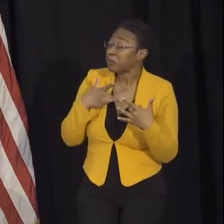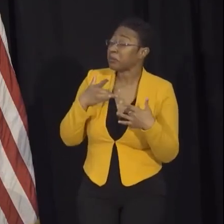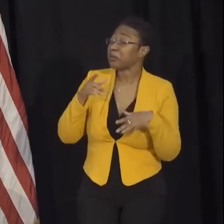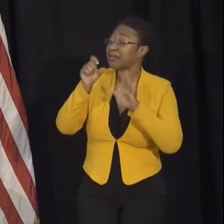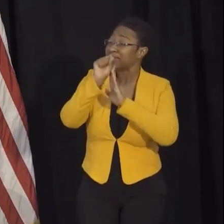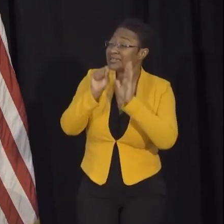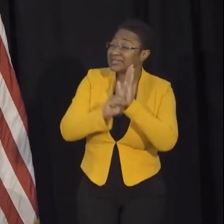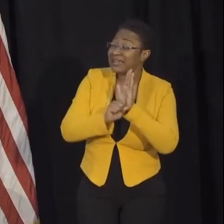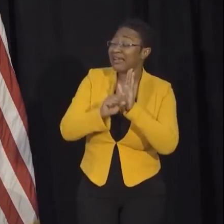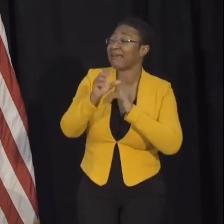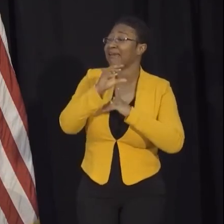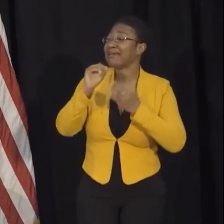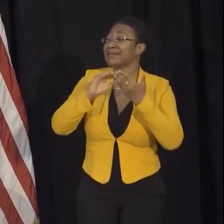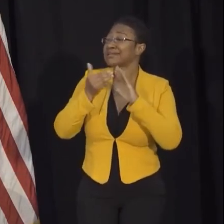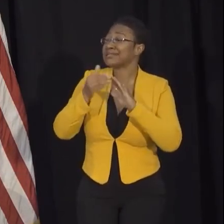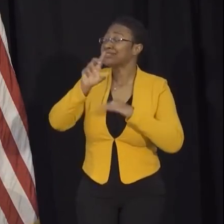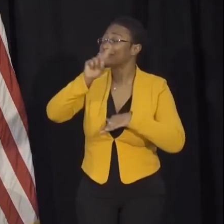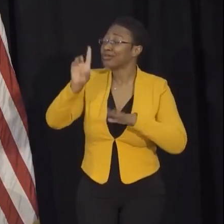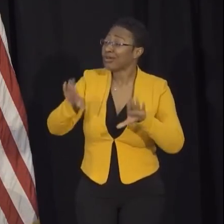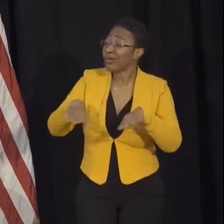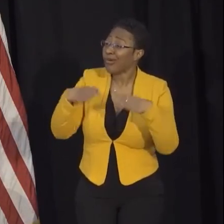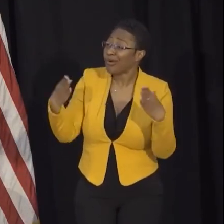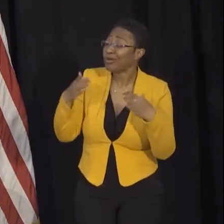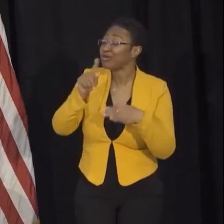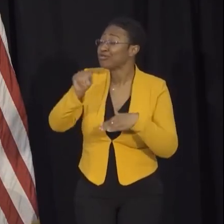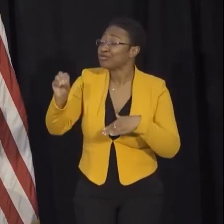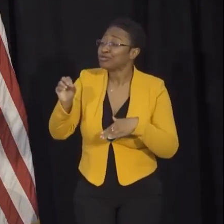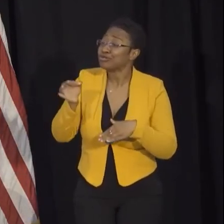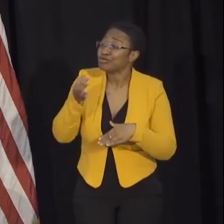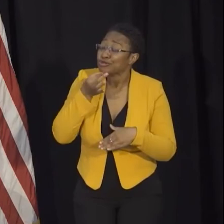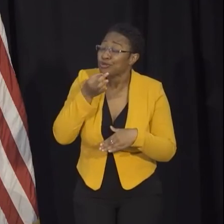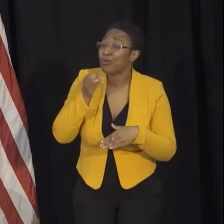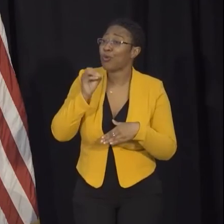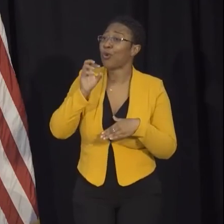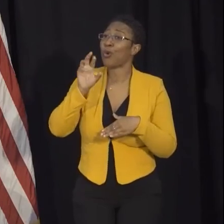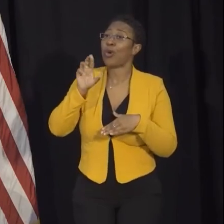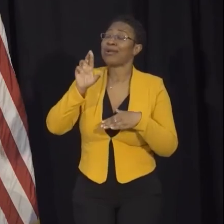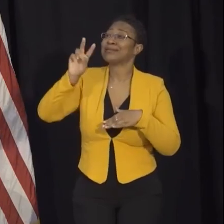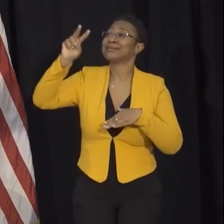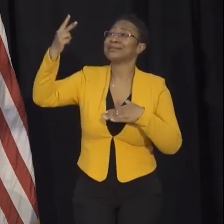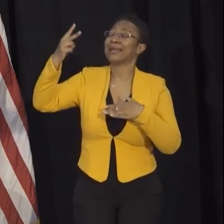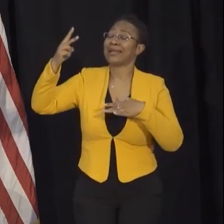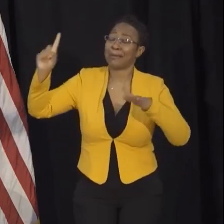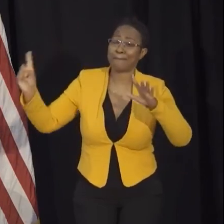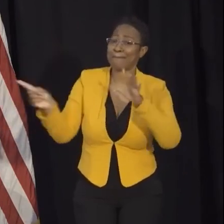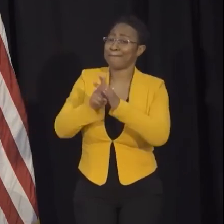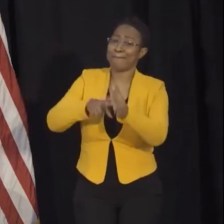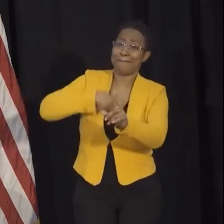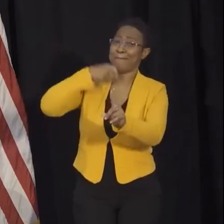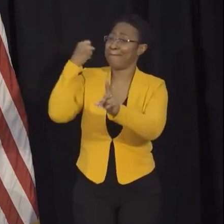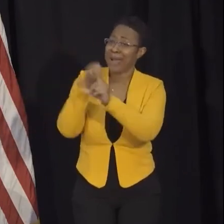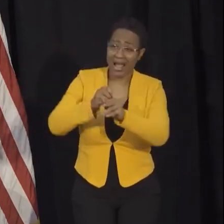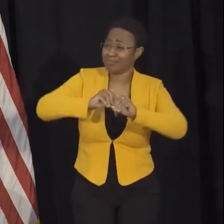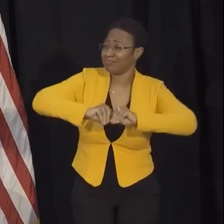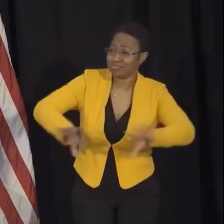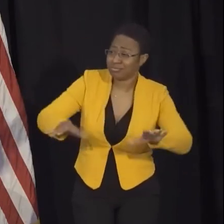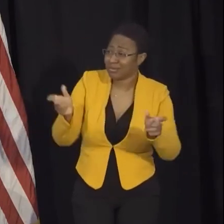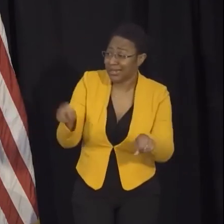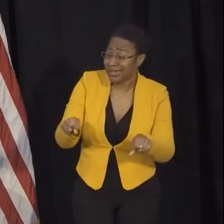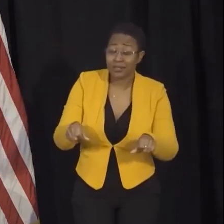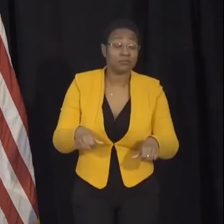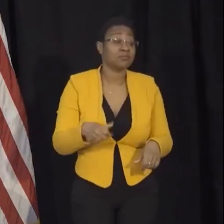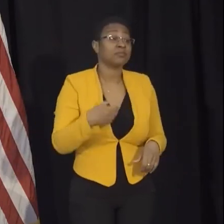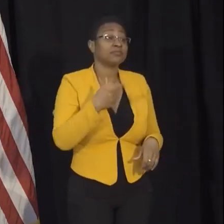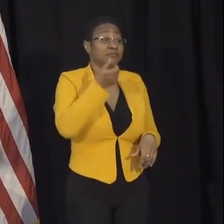and the city of Detroit could open back up too soon, or a second wave could be coming? Again, I